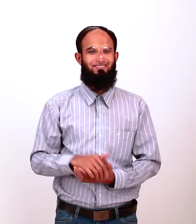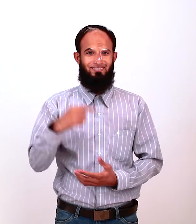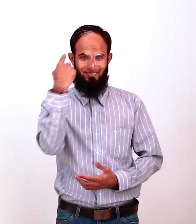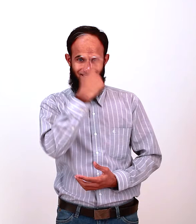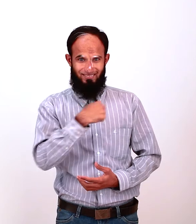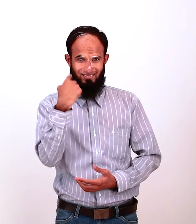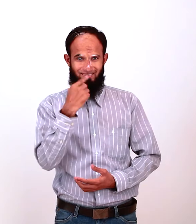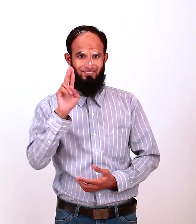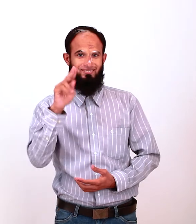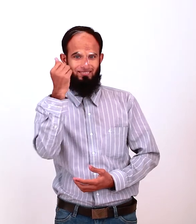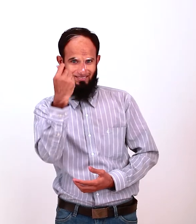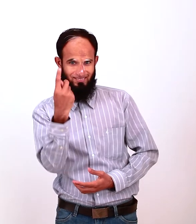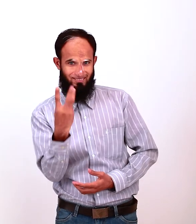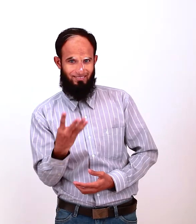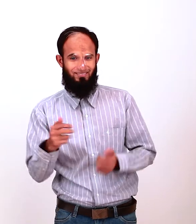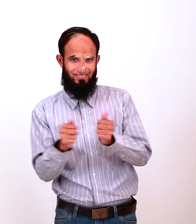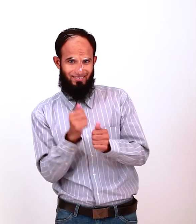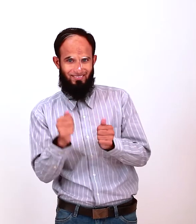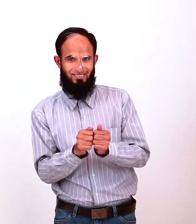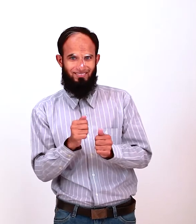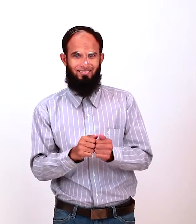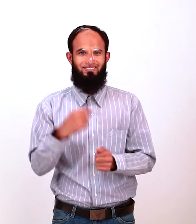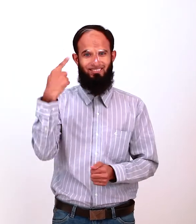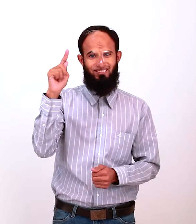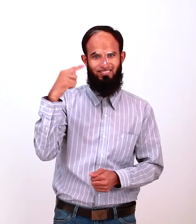What unit would be most appropriate to measure the amount of time it takes you to brush your teeth?